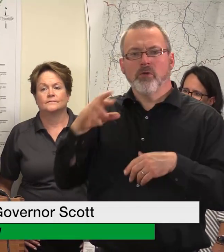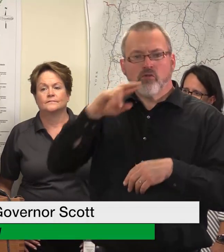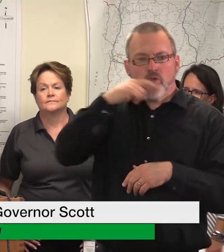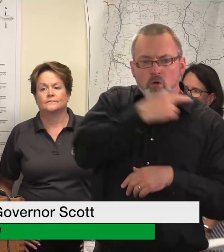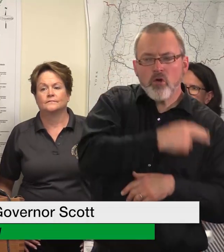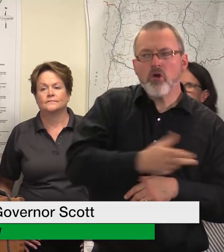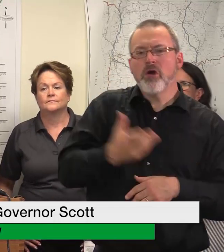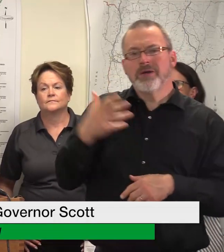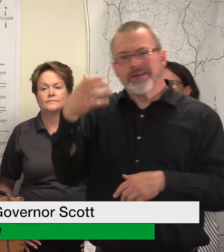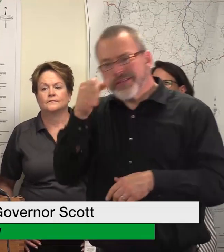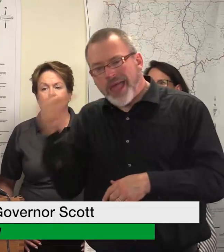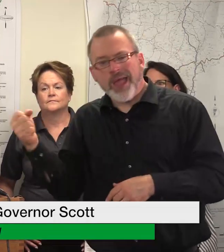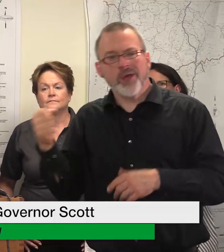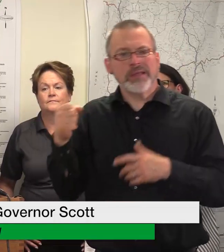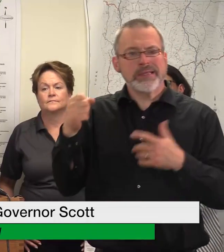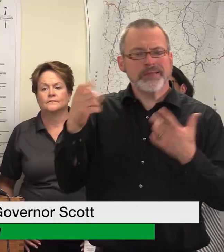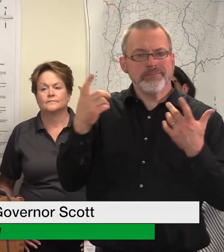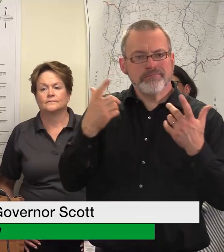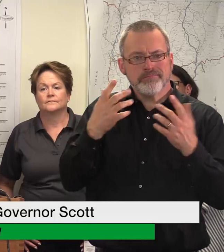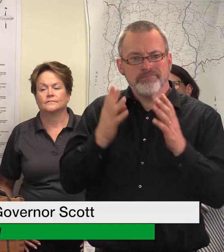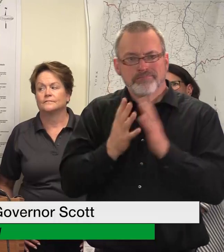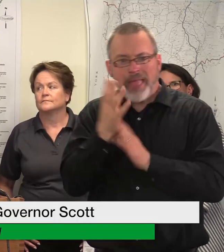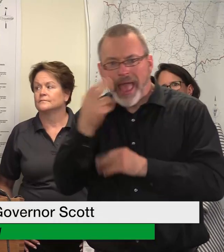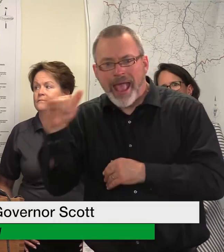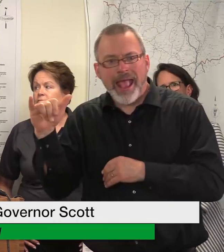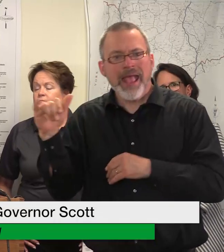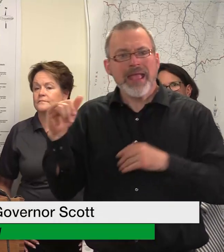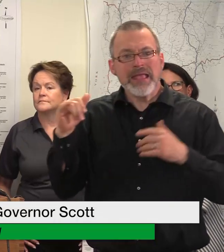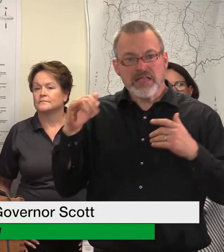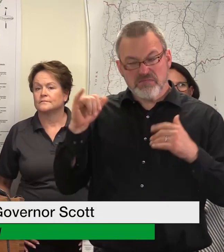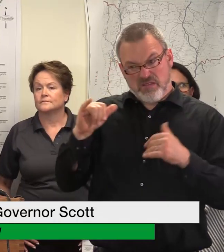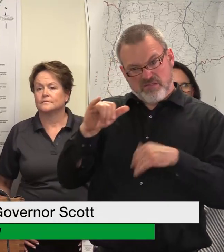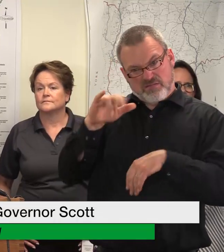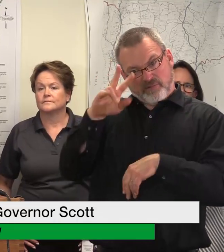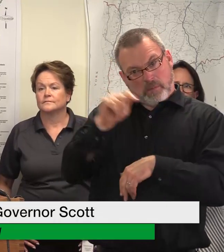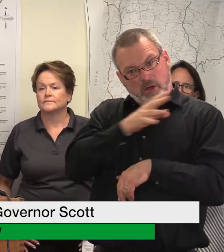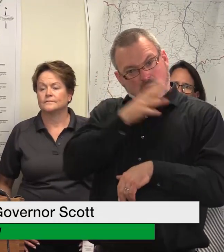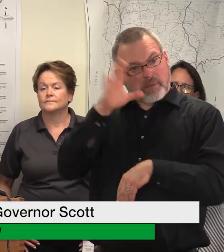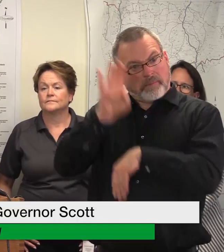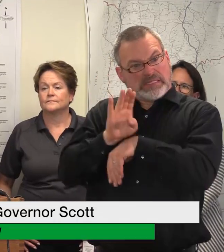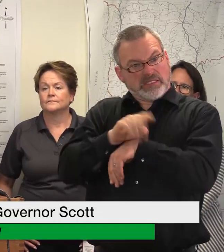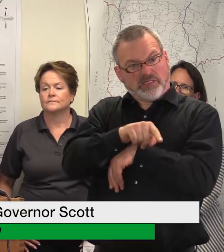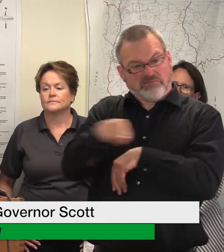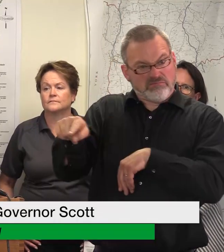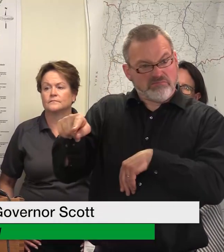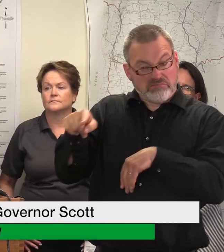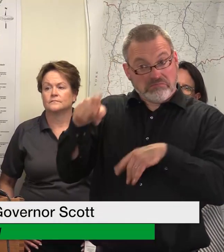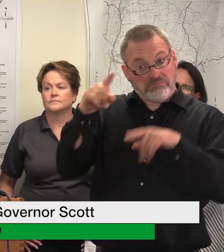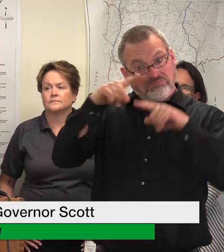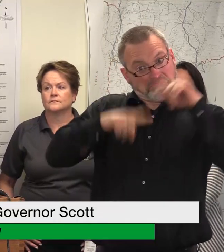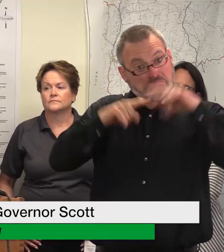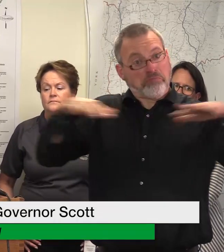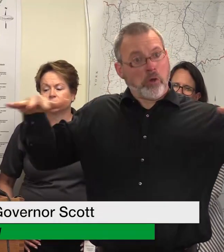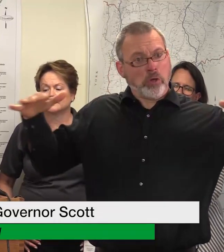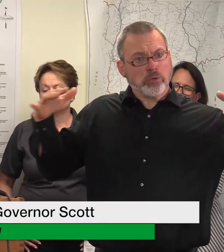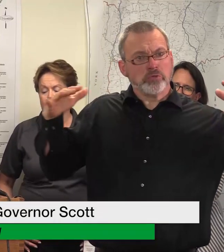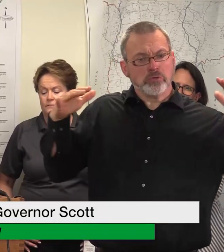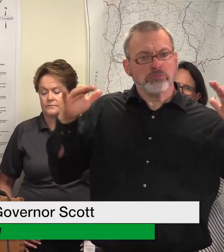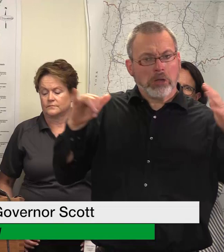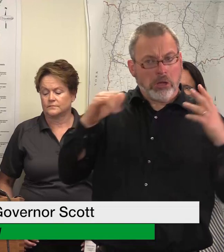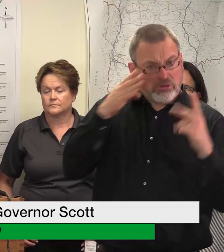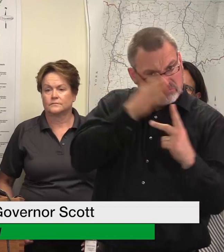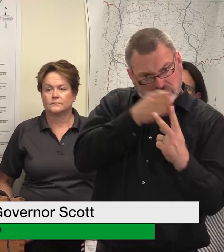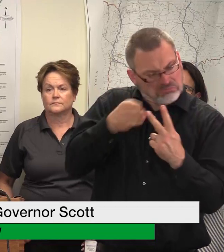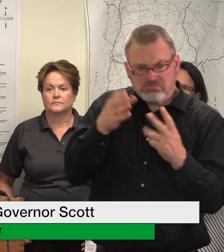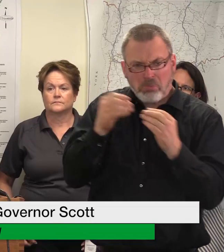the Vermont's agriculture industry farming industry is much more diverse than that. Can you give us a sense of sort of either how